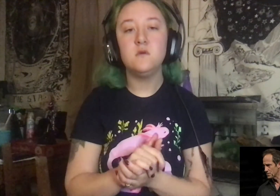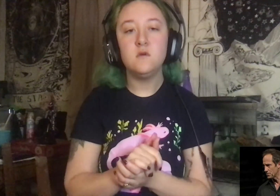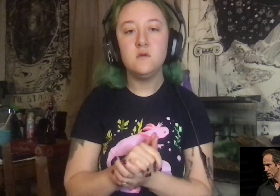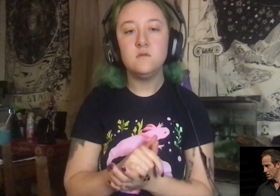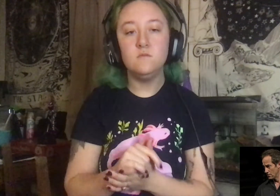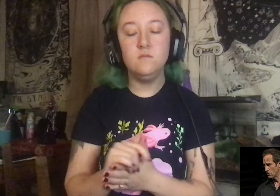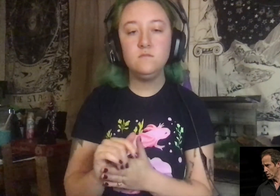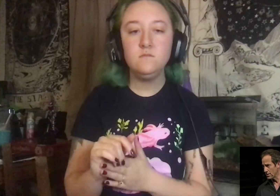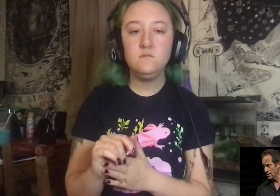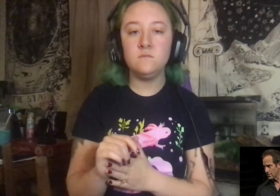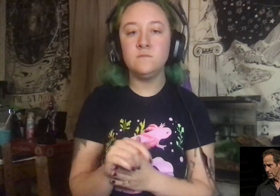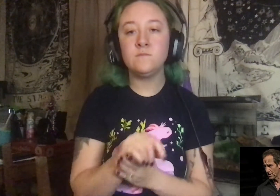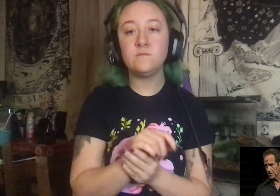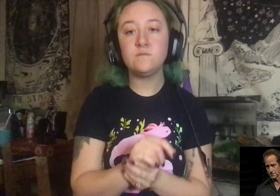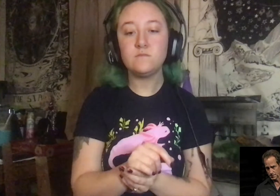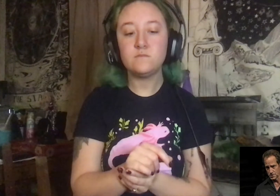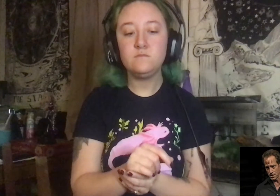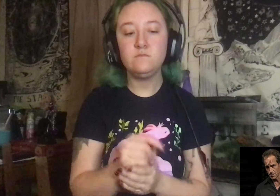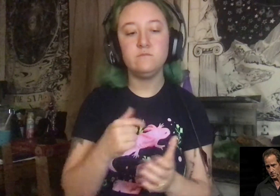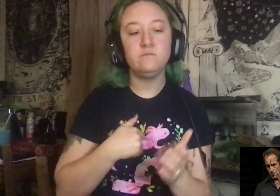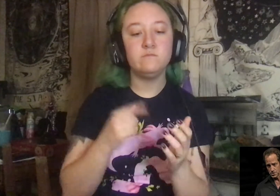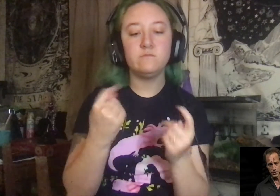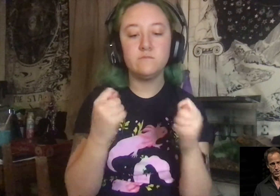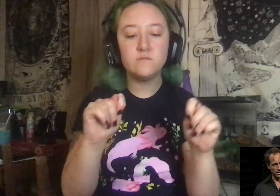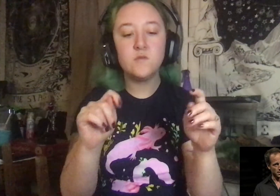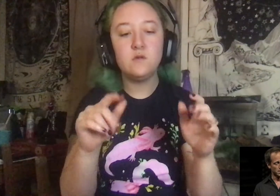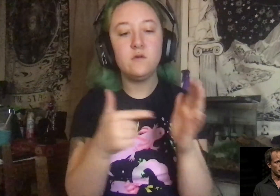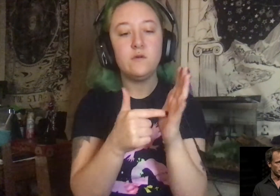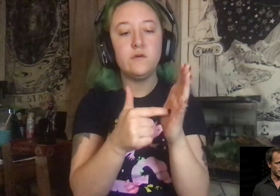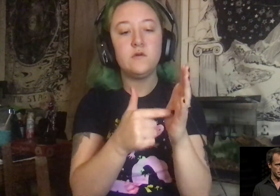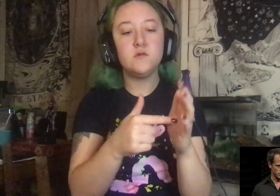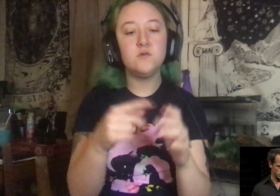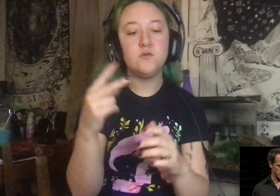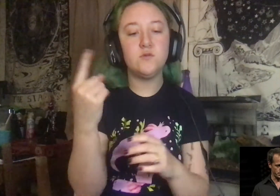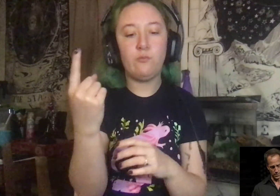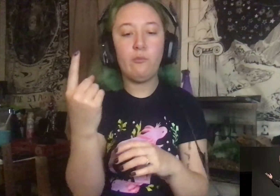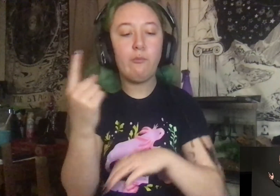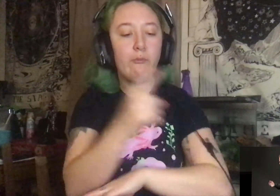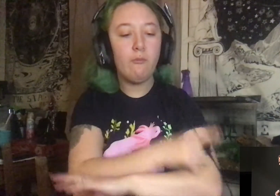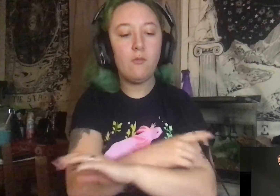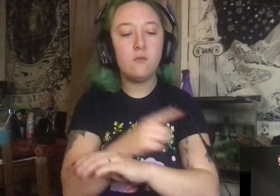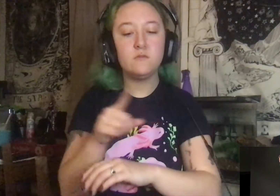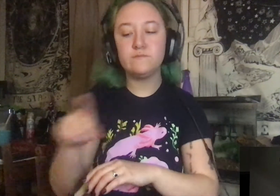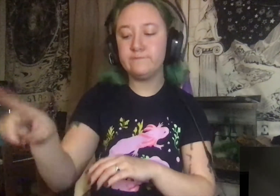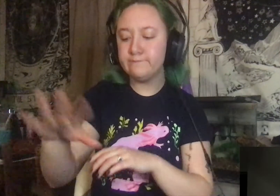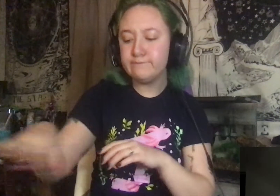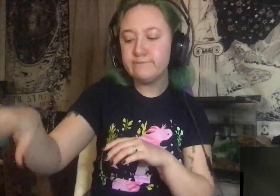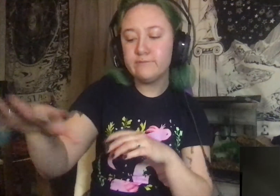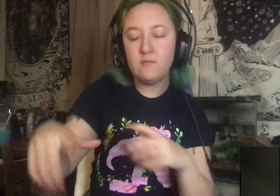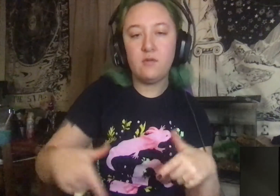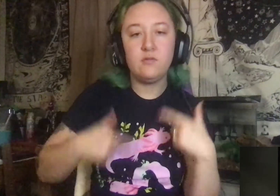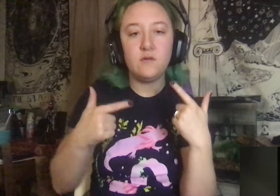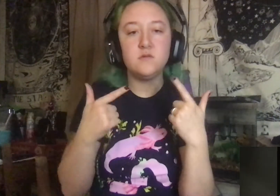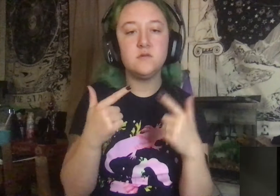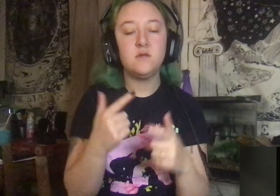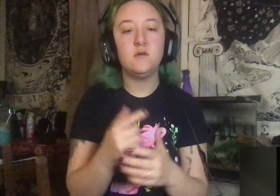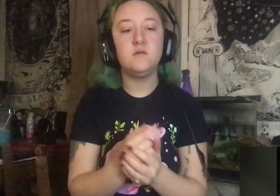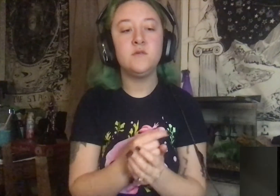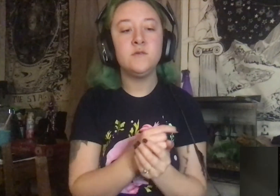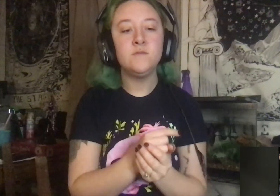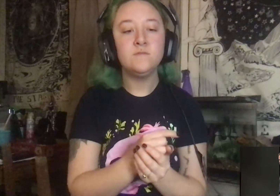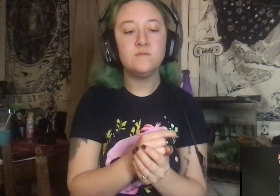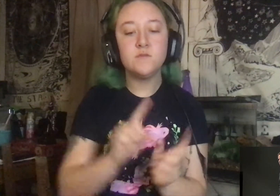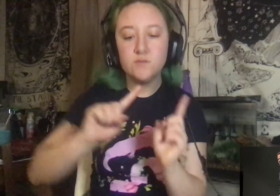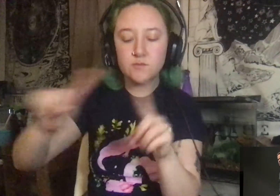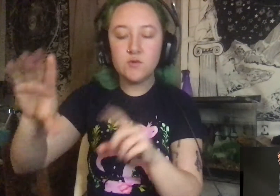these people for one day in their life. Job in question, herding sheep. Great. We go to Craig, and